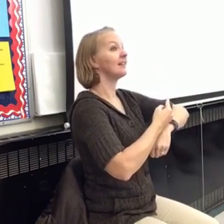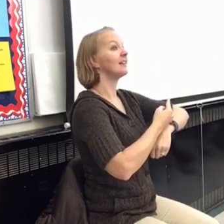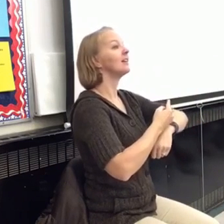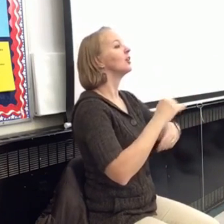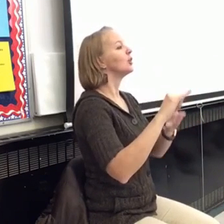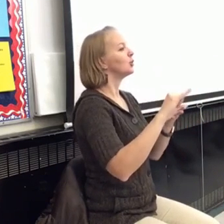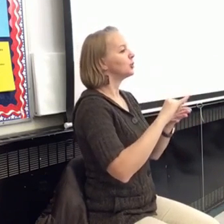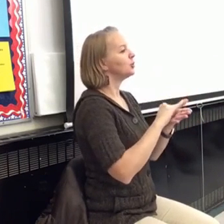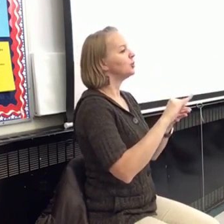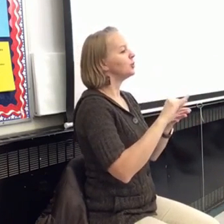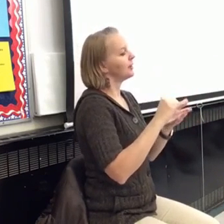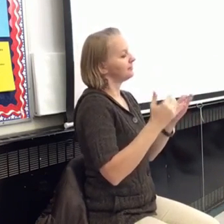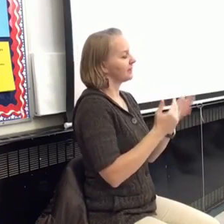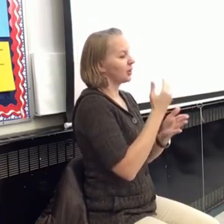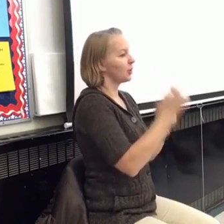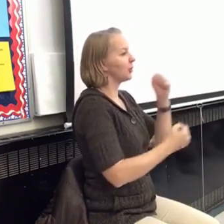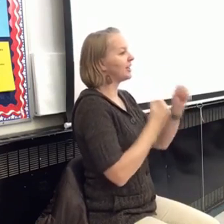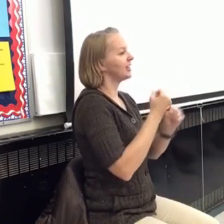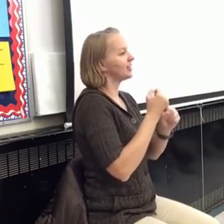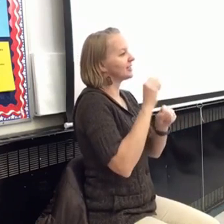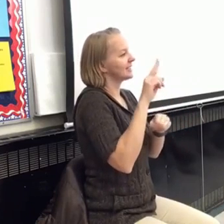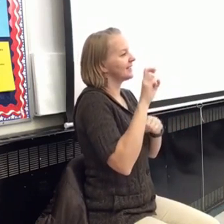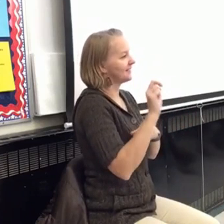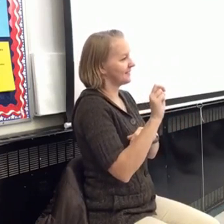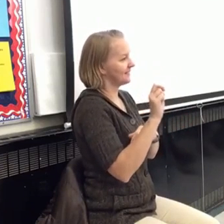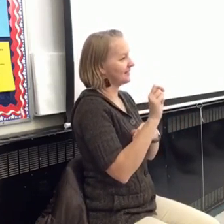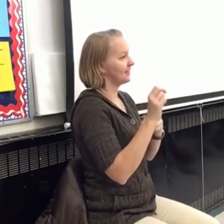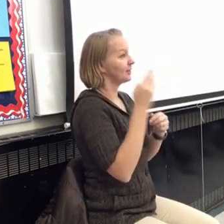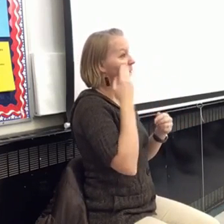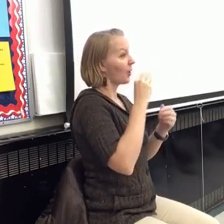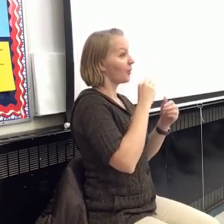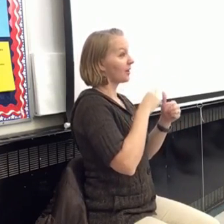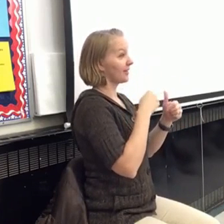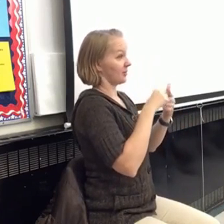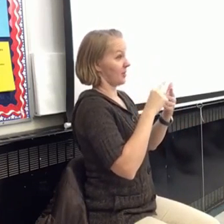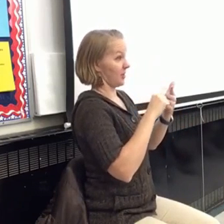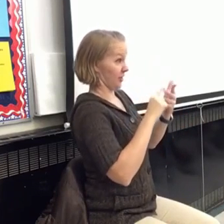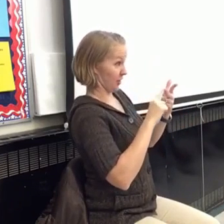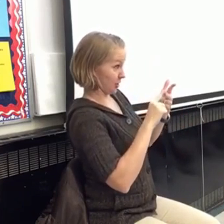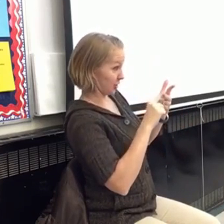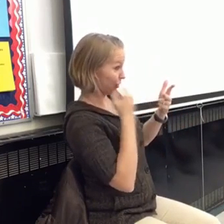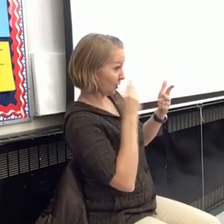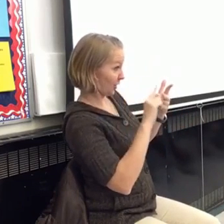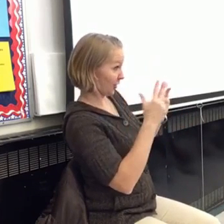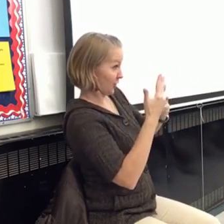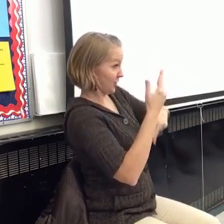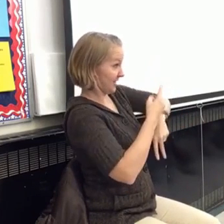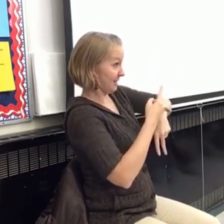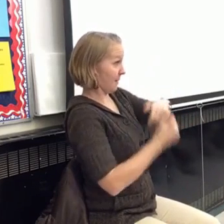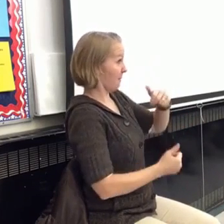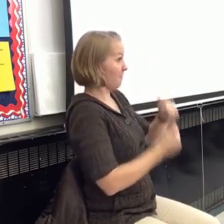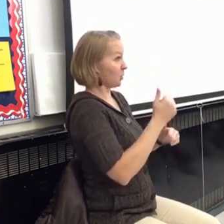It is New Year's Eve. Anybody know what number 3 is? Super Bowl.